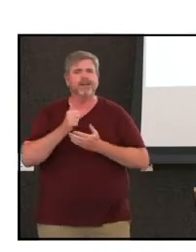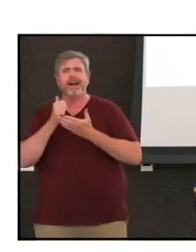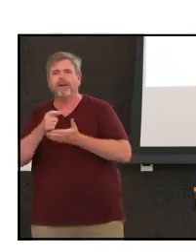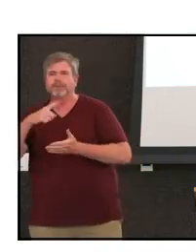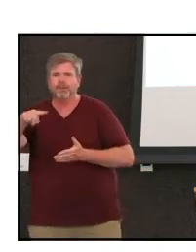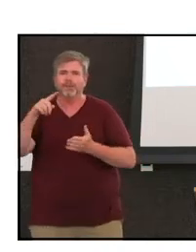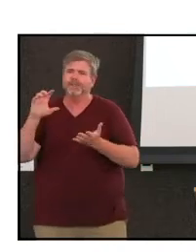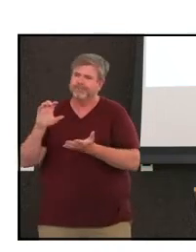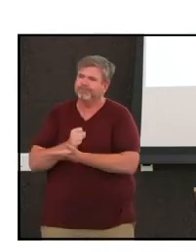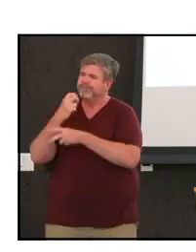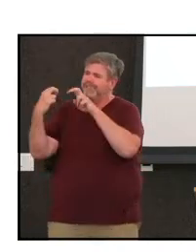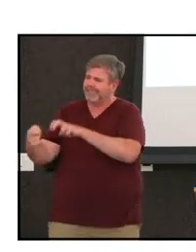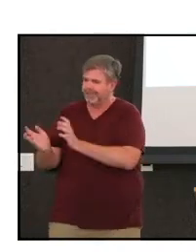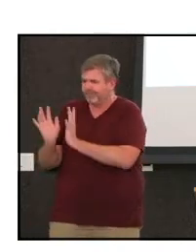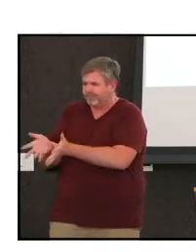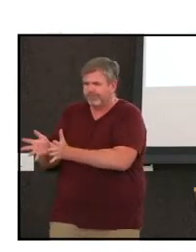I'd like to end with this ultimately.